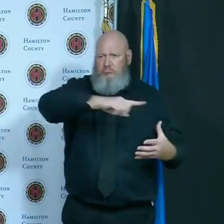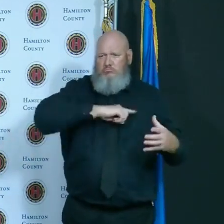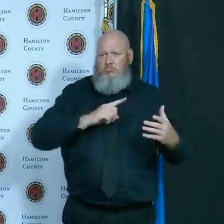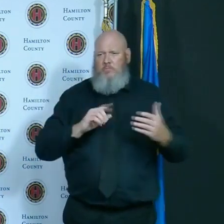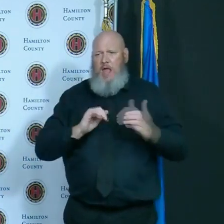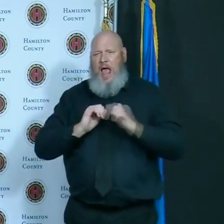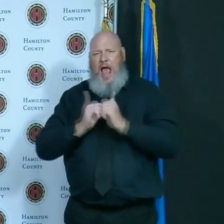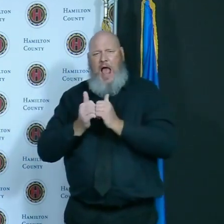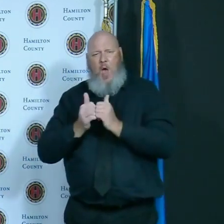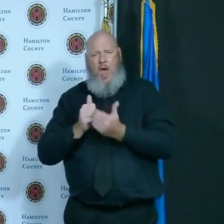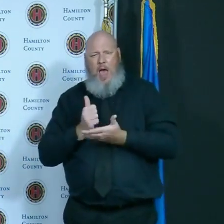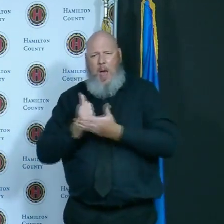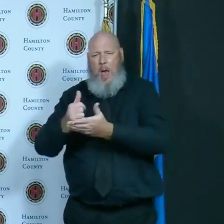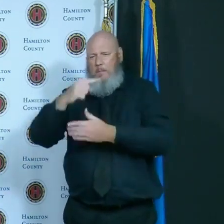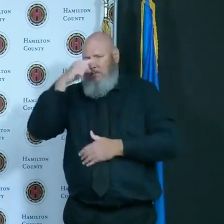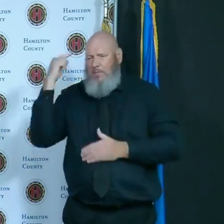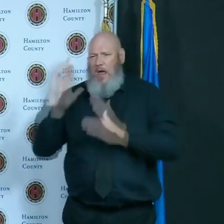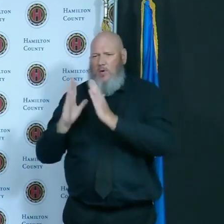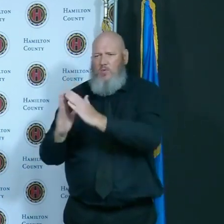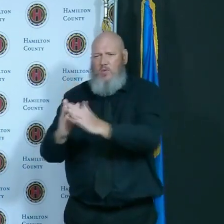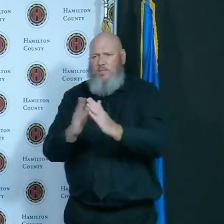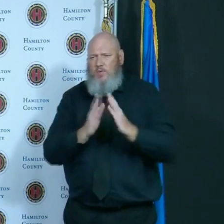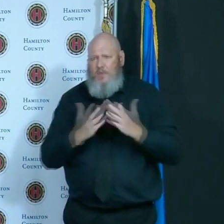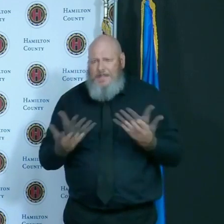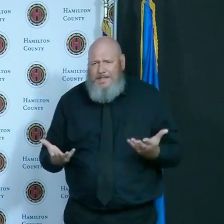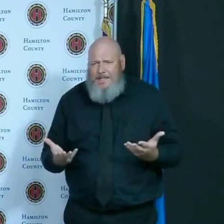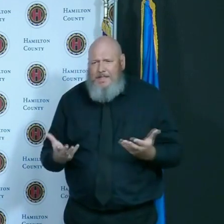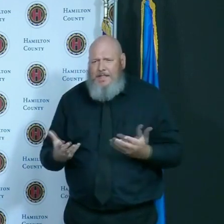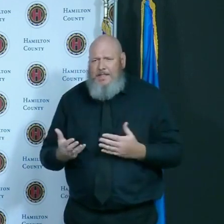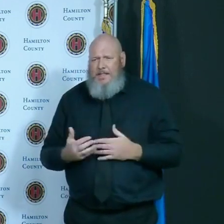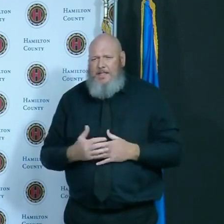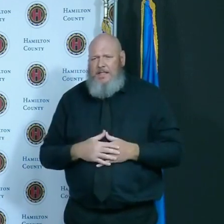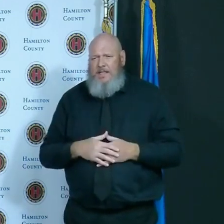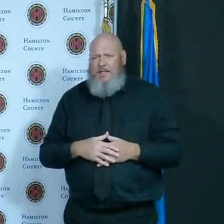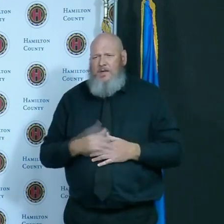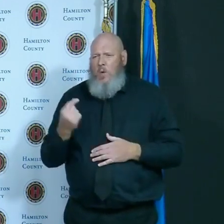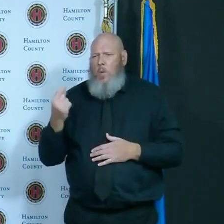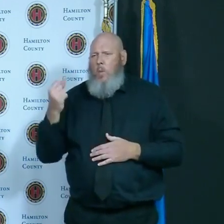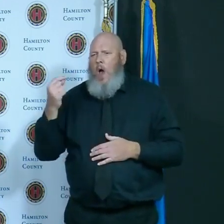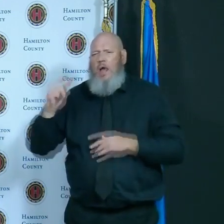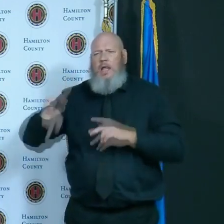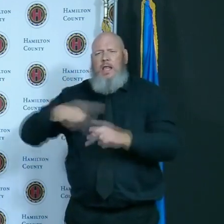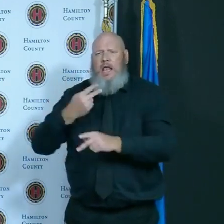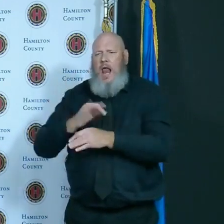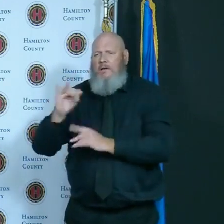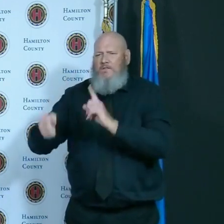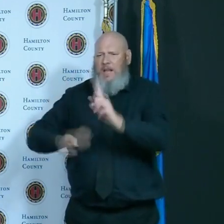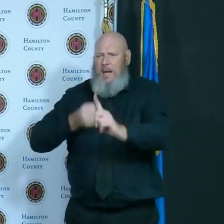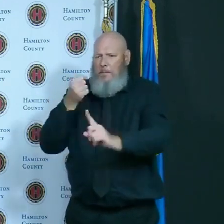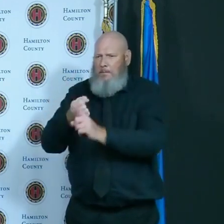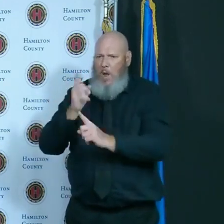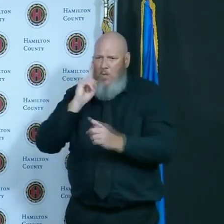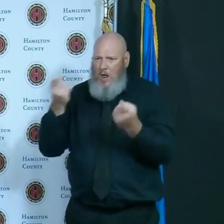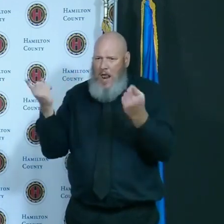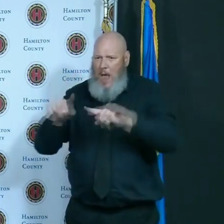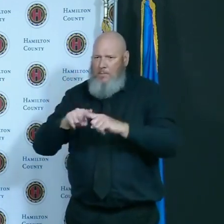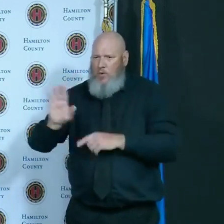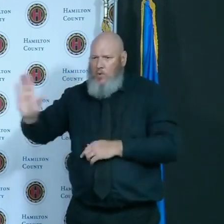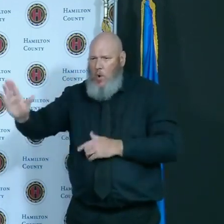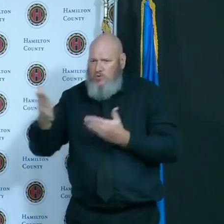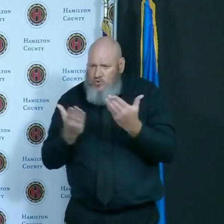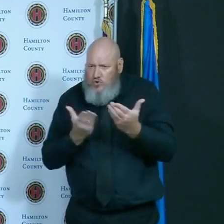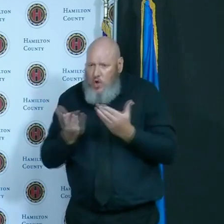tell me about the impact of what those cuts are going to look like to the services that are being offered for yourself and for these other